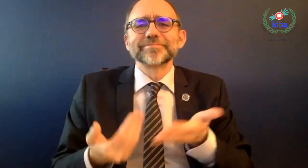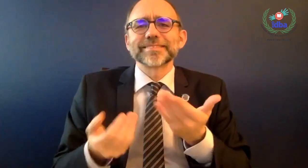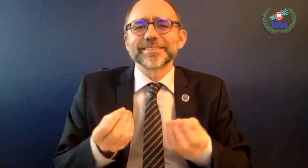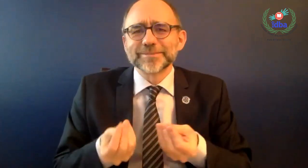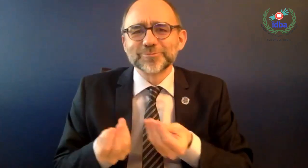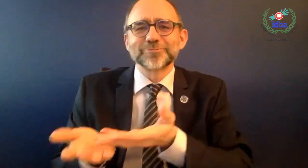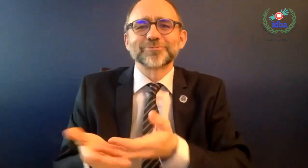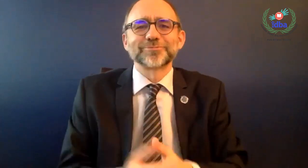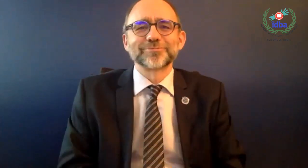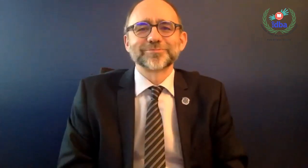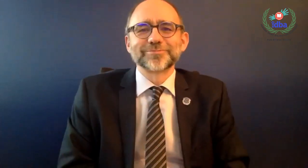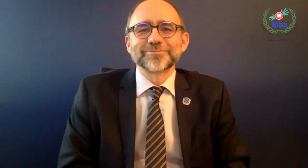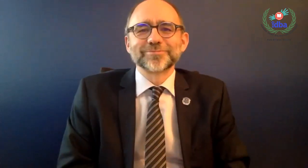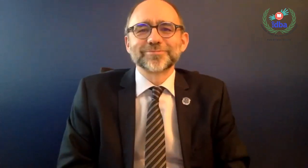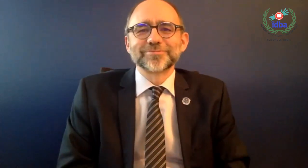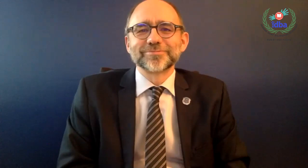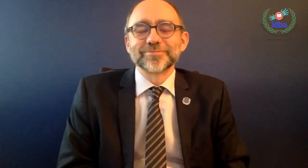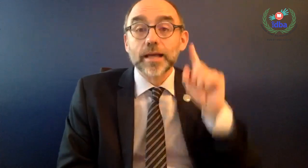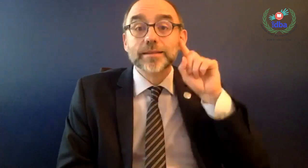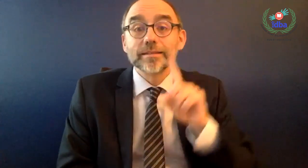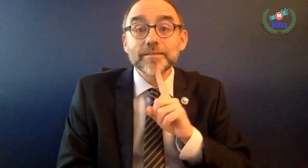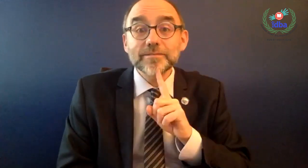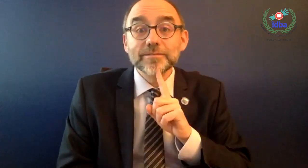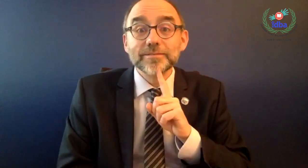language, accessible language. It is so easy to provide,